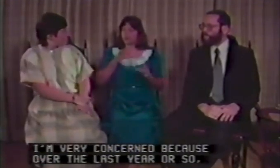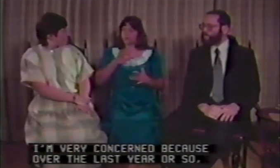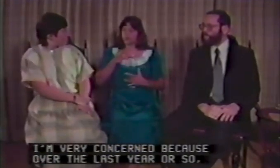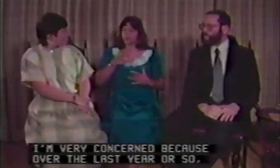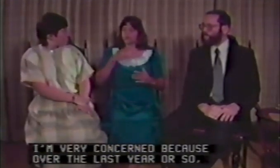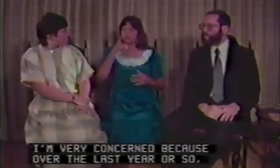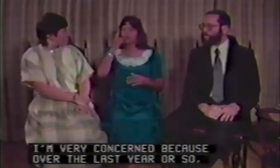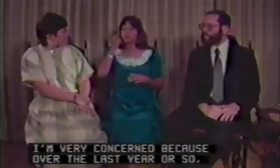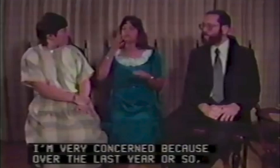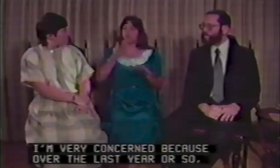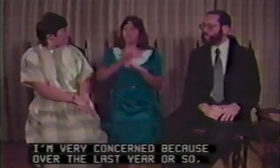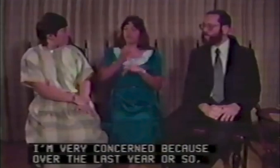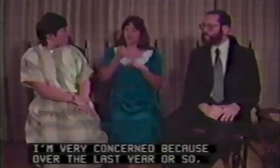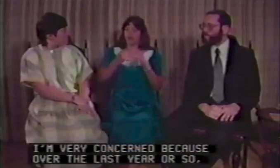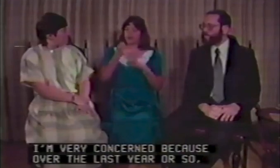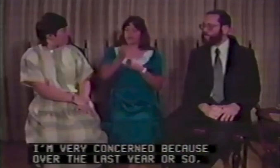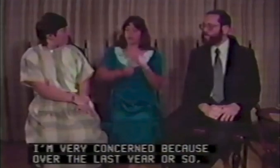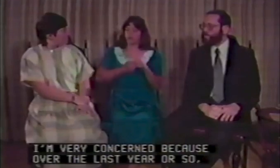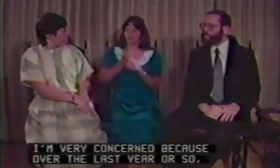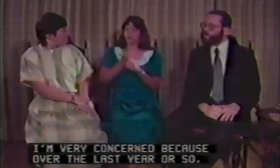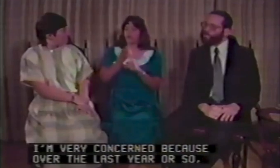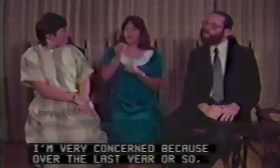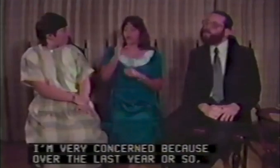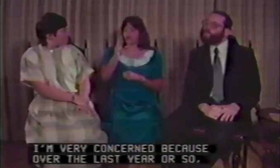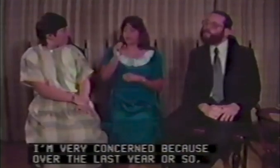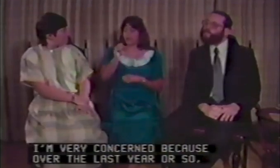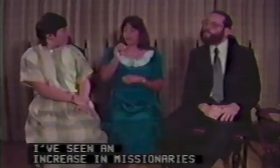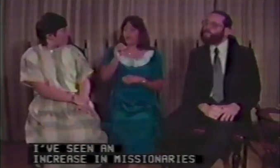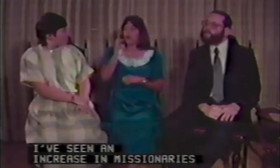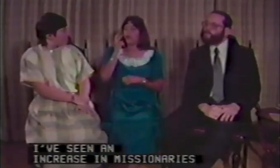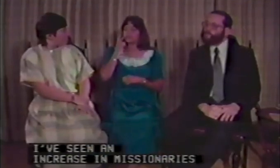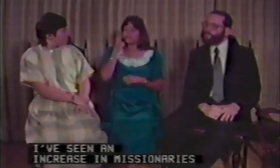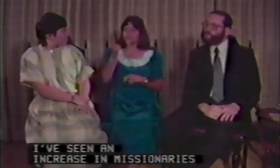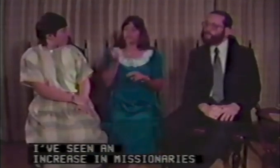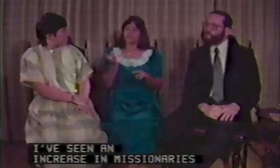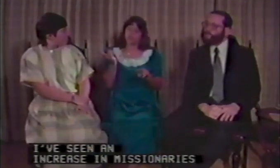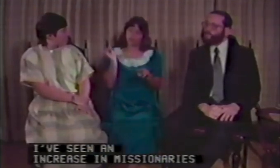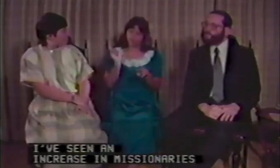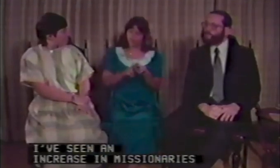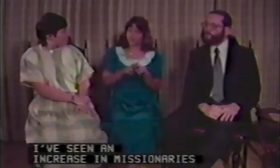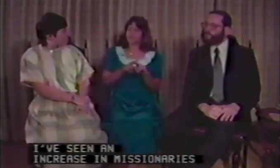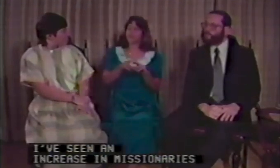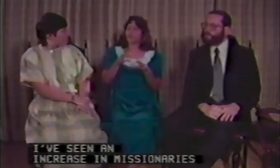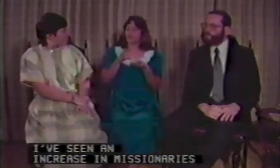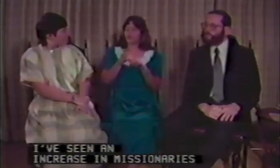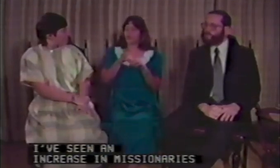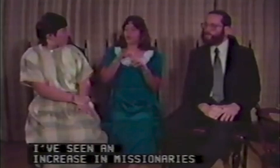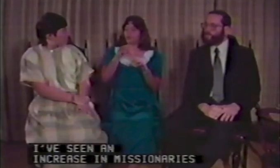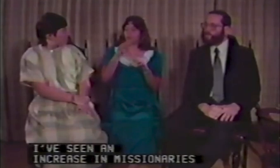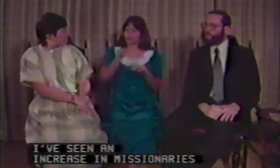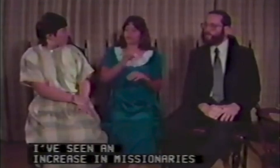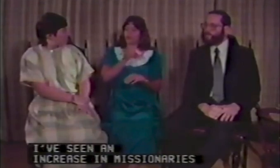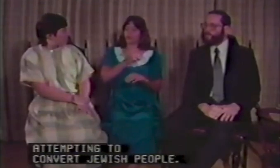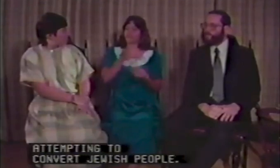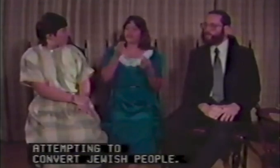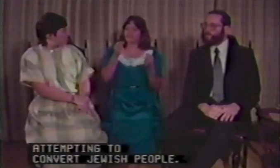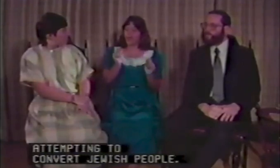because over the last year or so, I've seen an increase in the missionary activity to